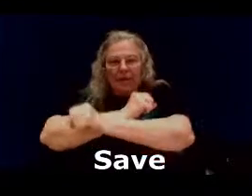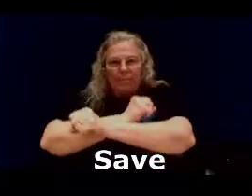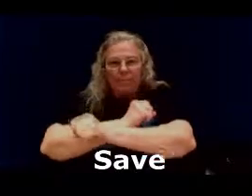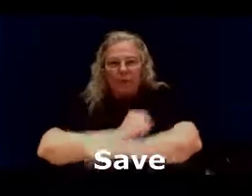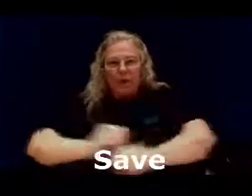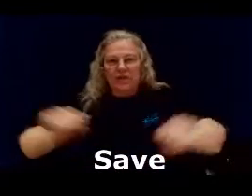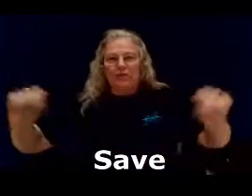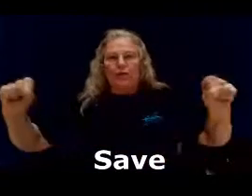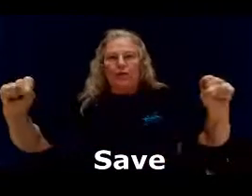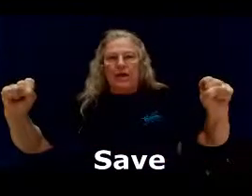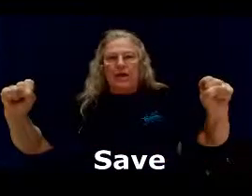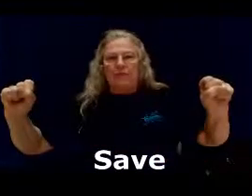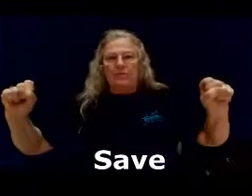it breaks free.